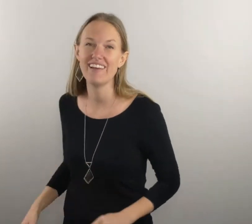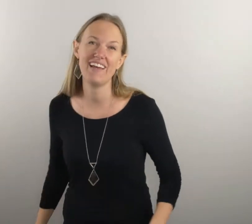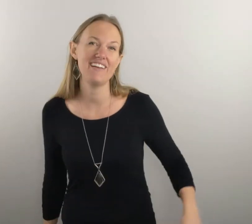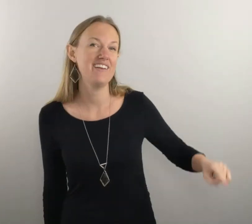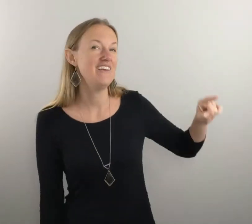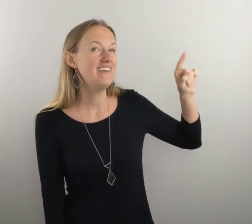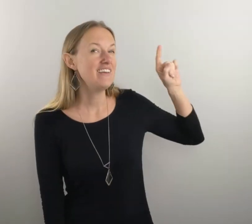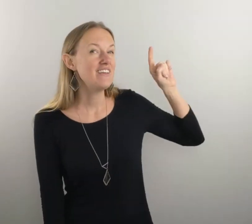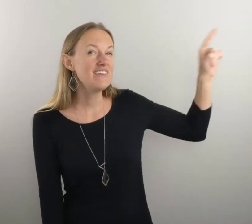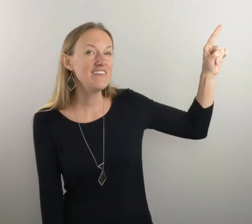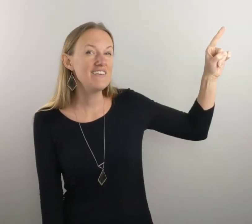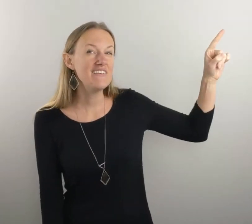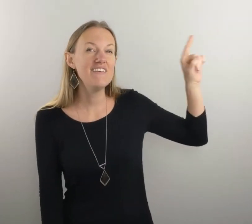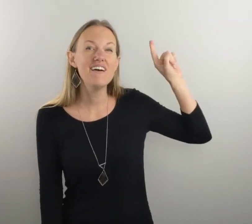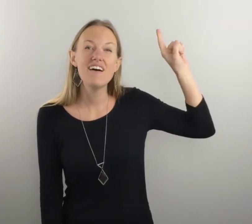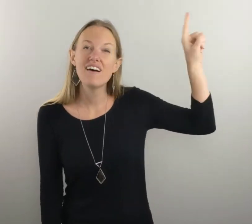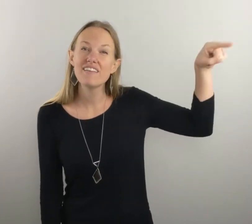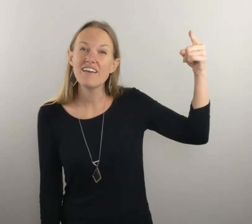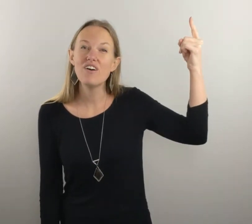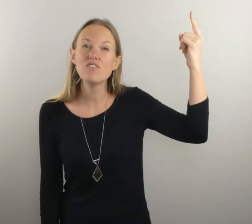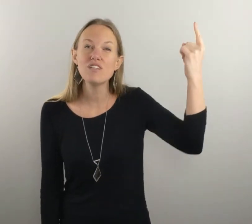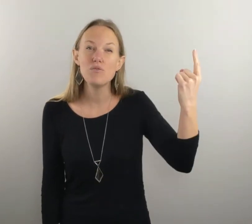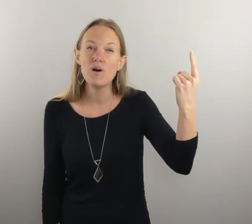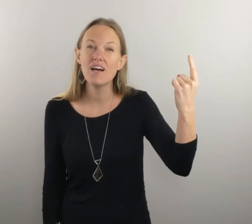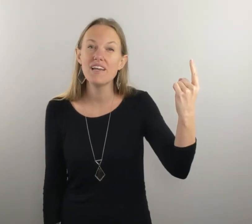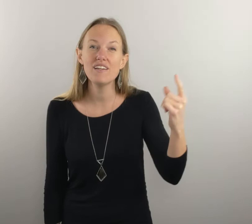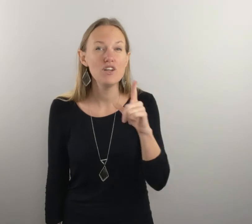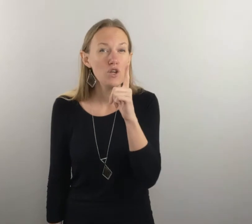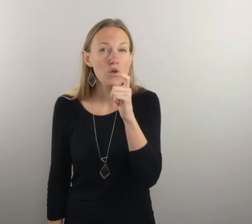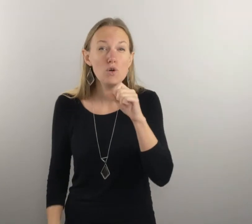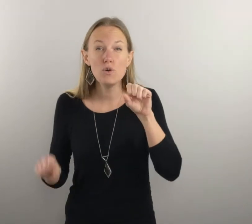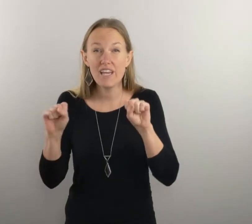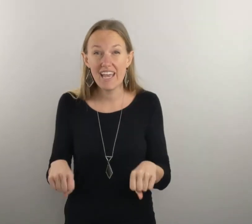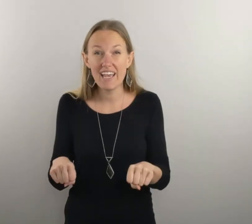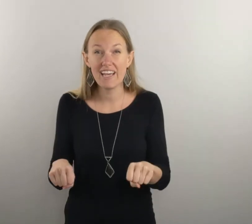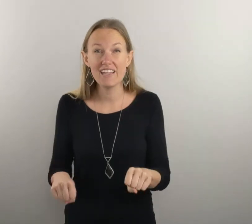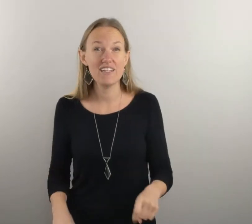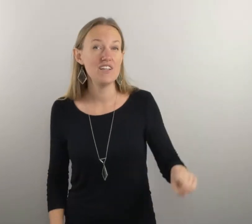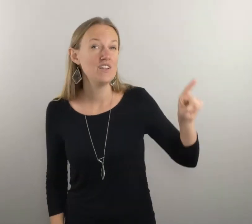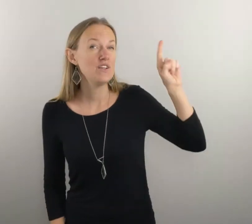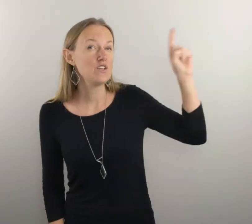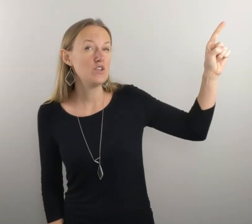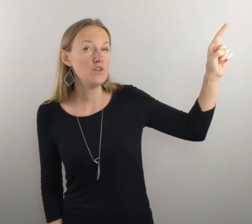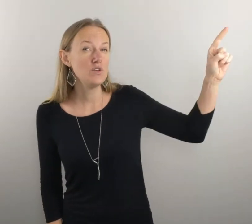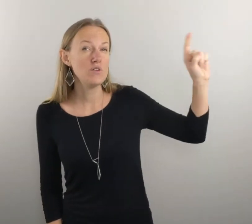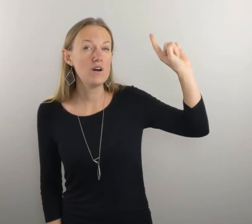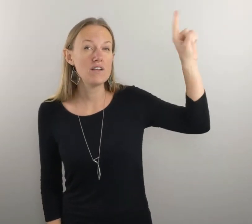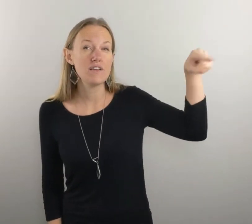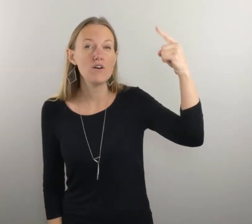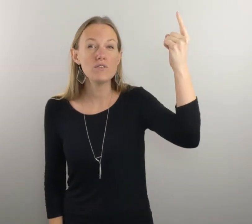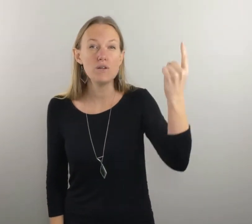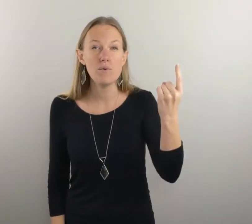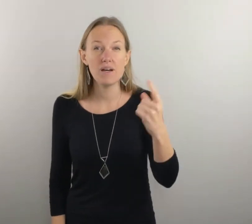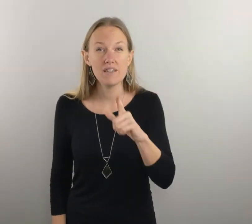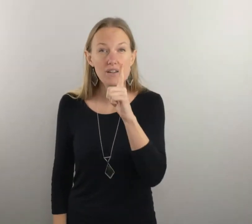can. You are the only one who can. You are the only one